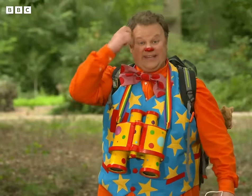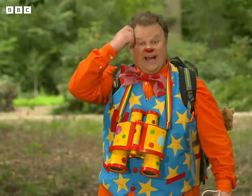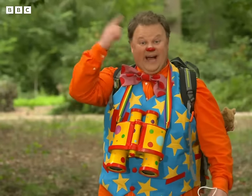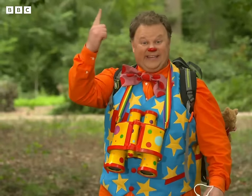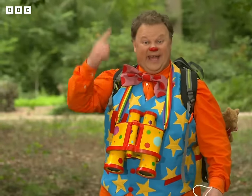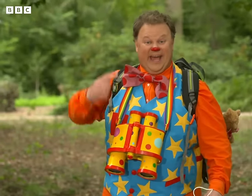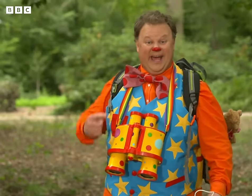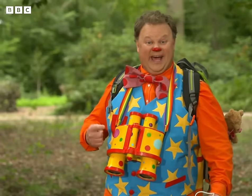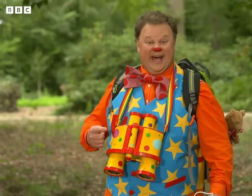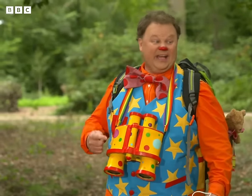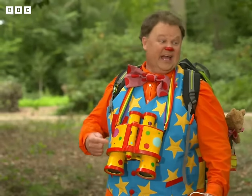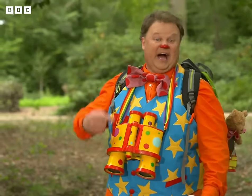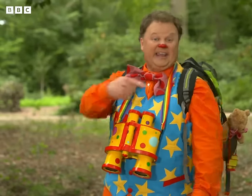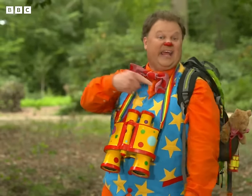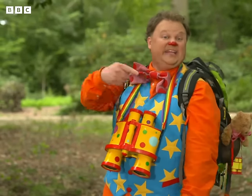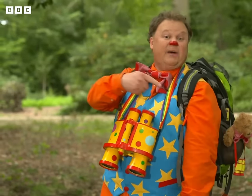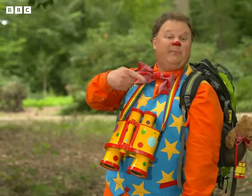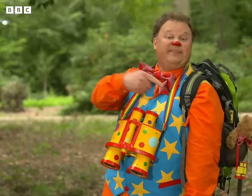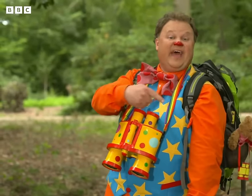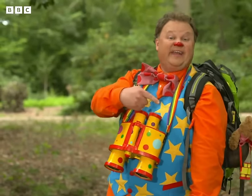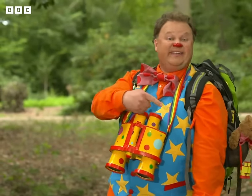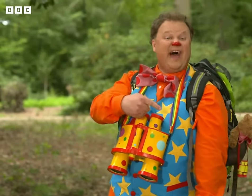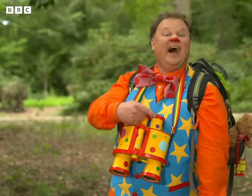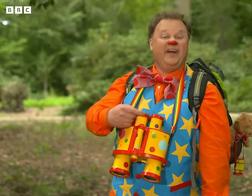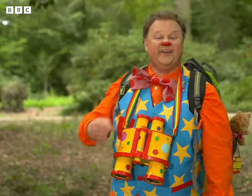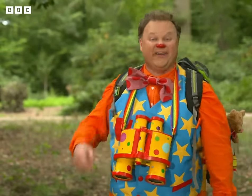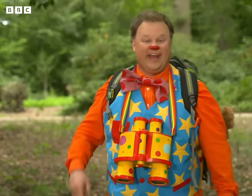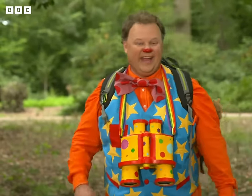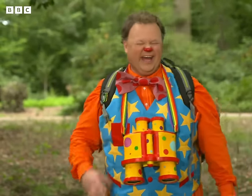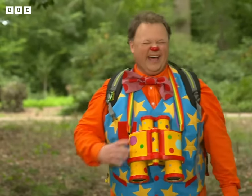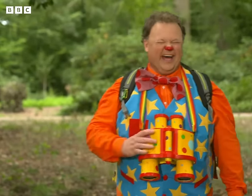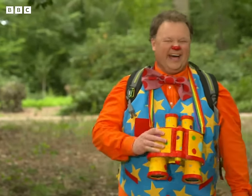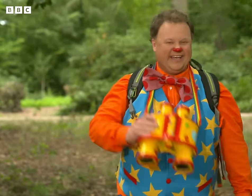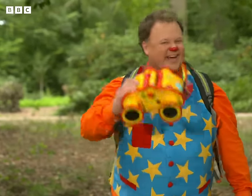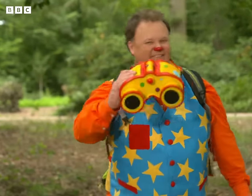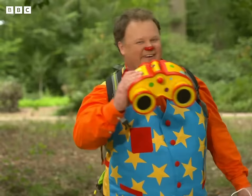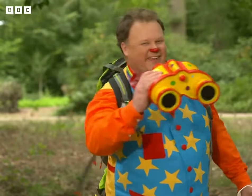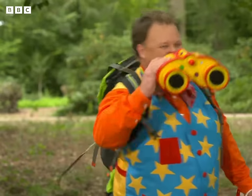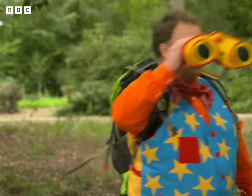Great idea! I think Tumble Ted is hungry. Come on then.